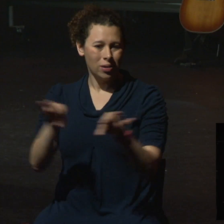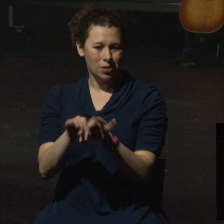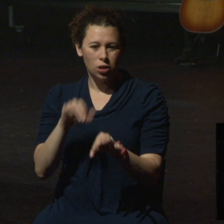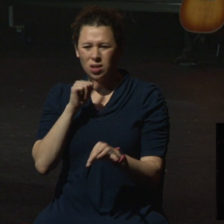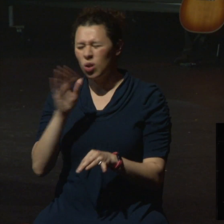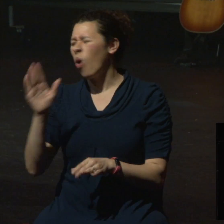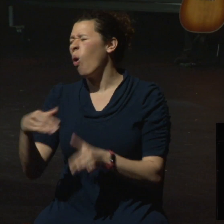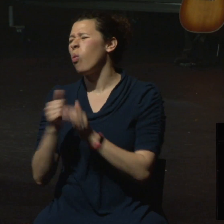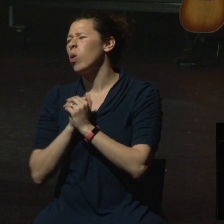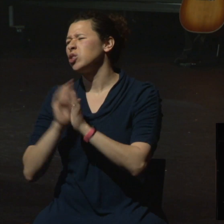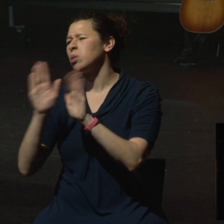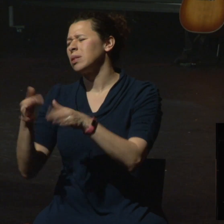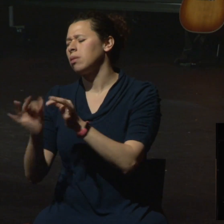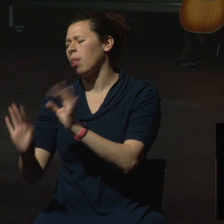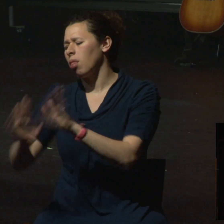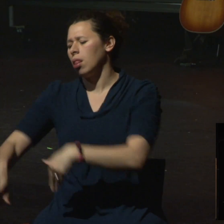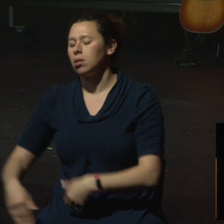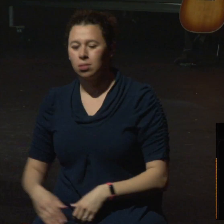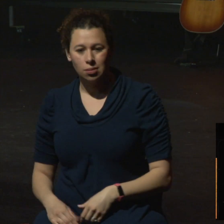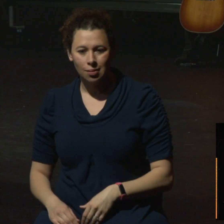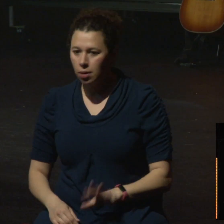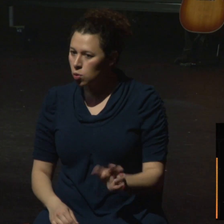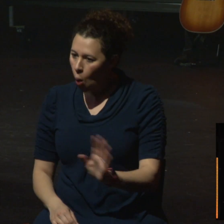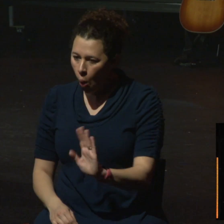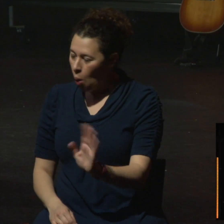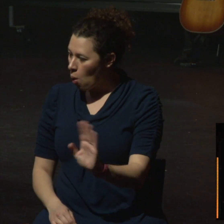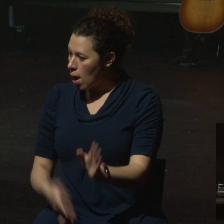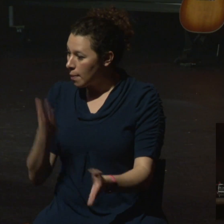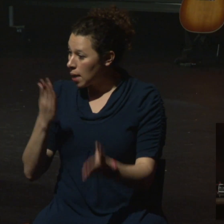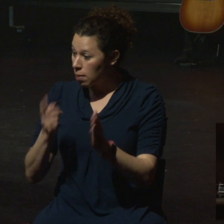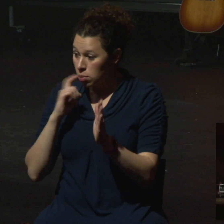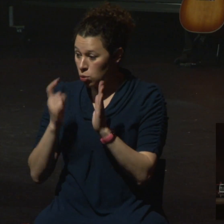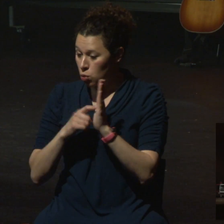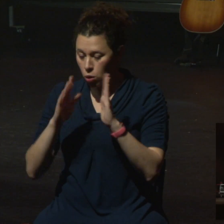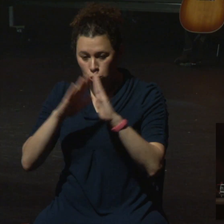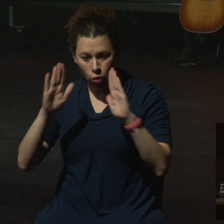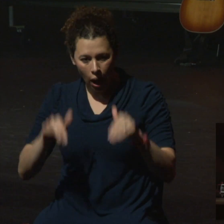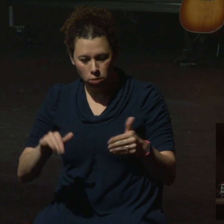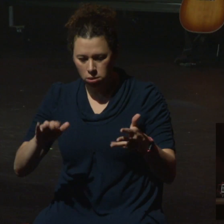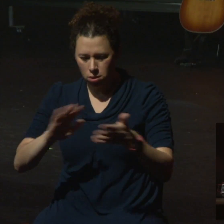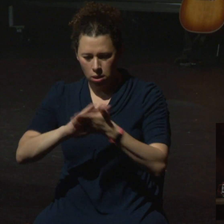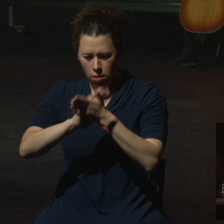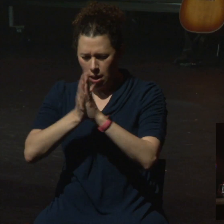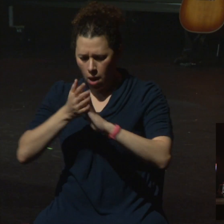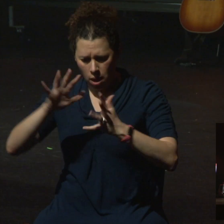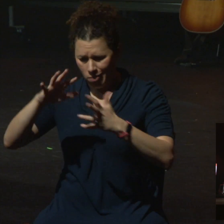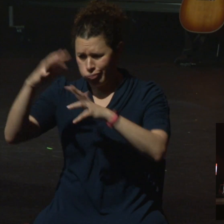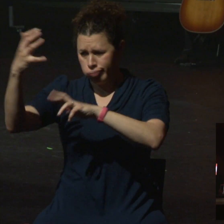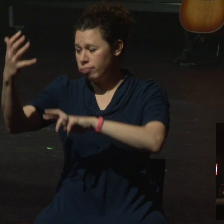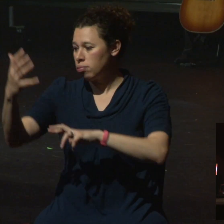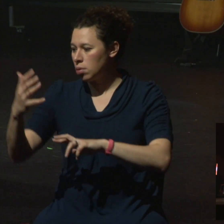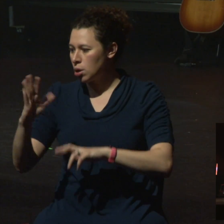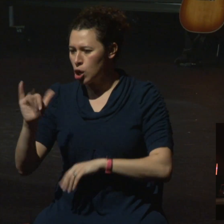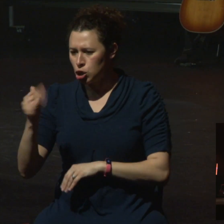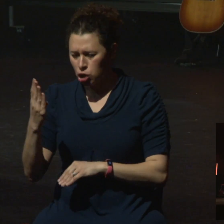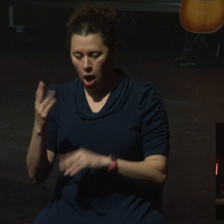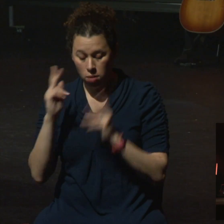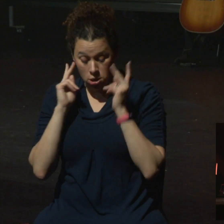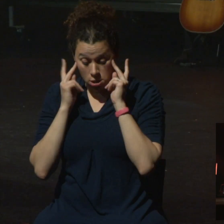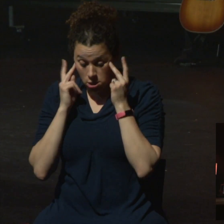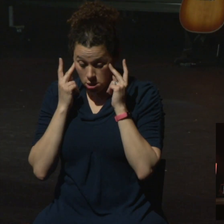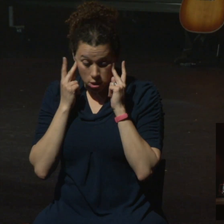your life are getting off track, the house is becoming haywire, the job is